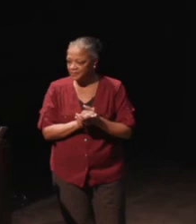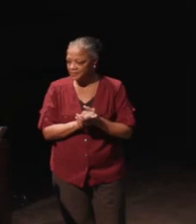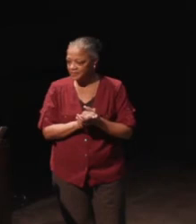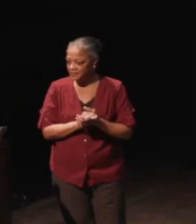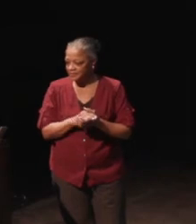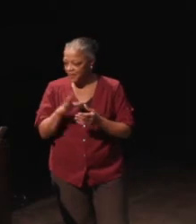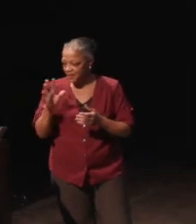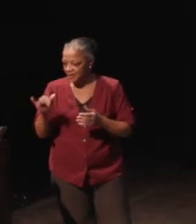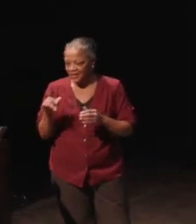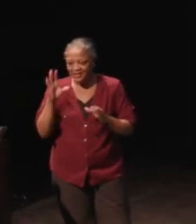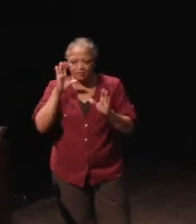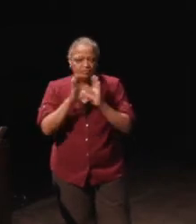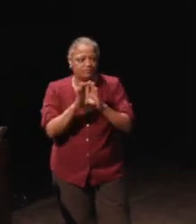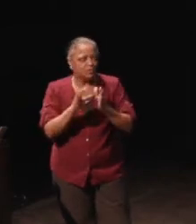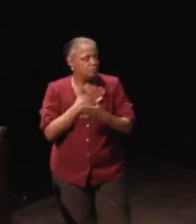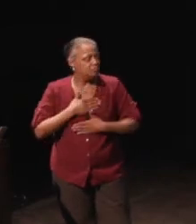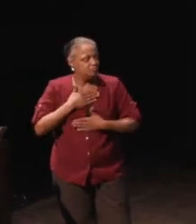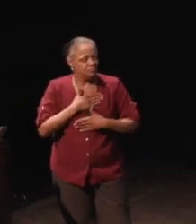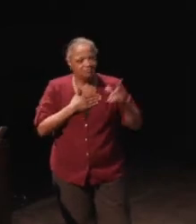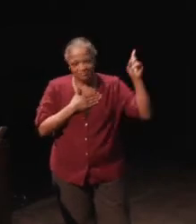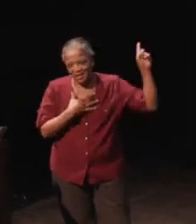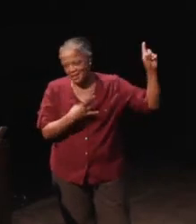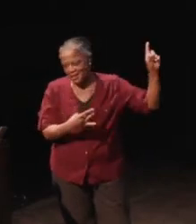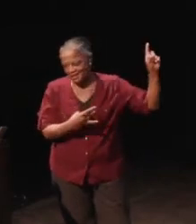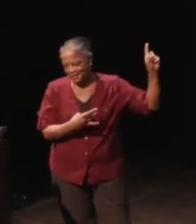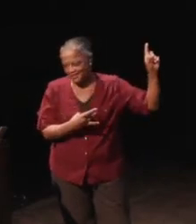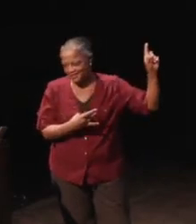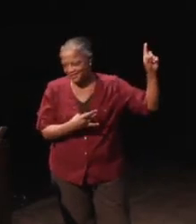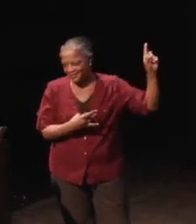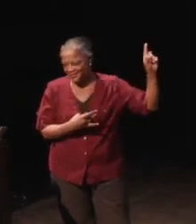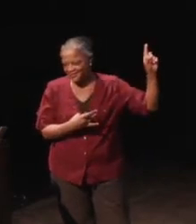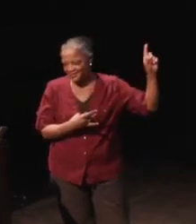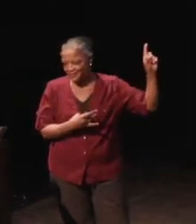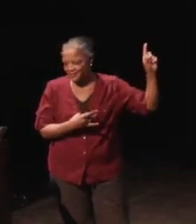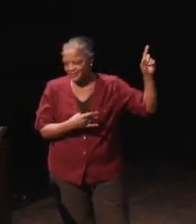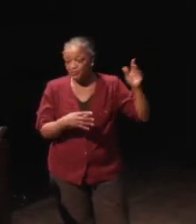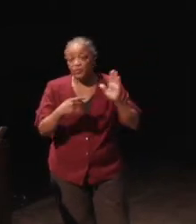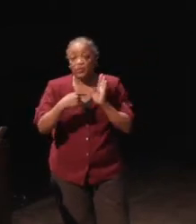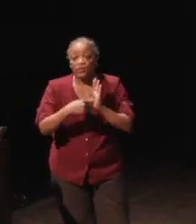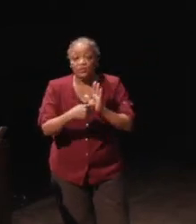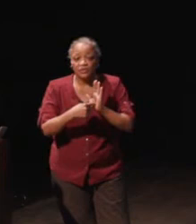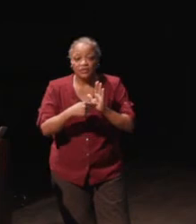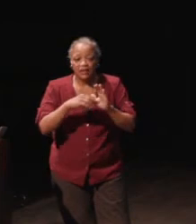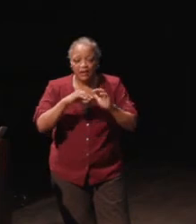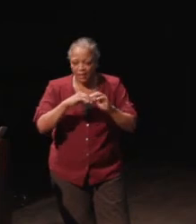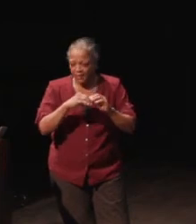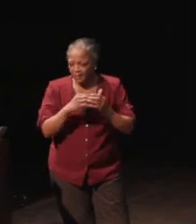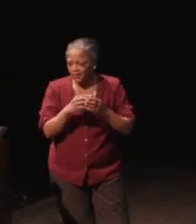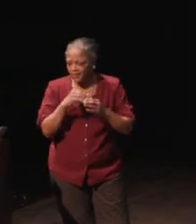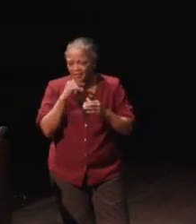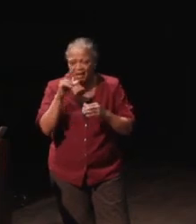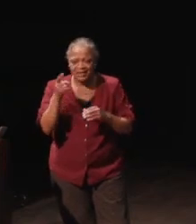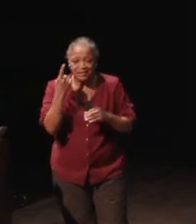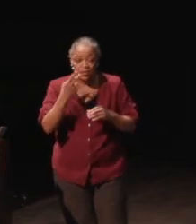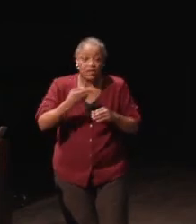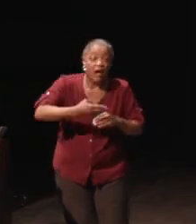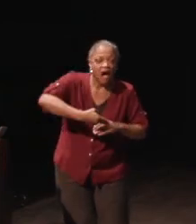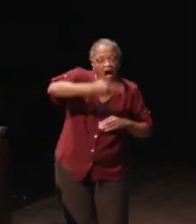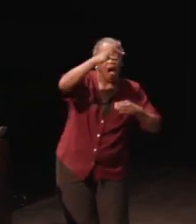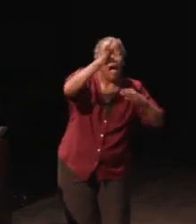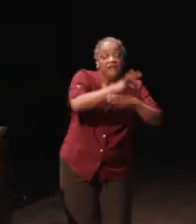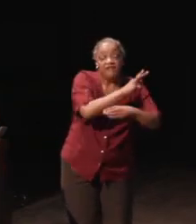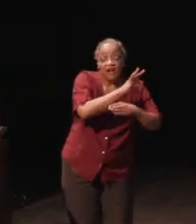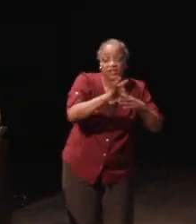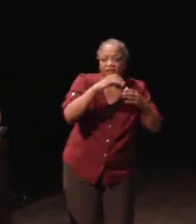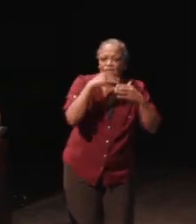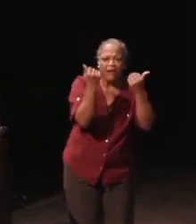this is the graphic I really love, because it shows us how it's not that someone is high functioning